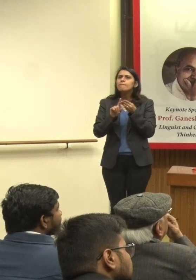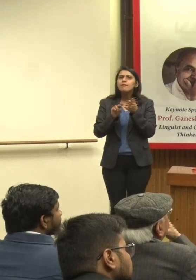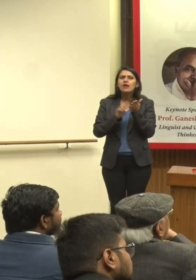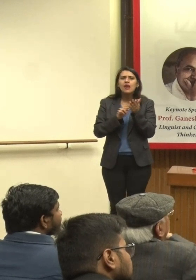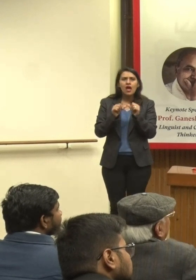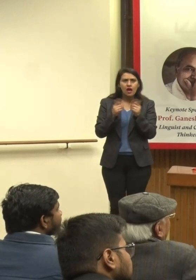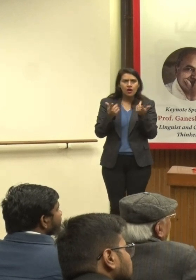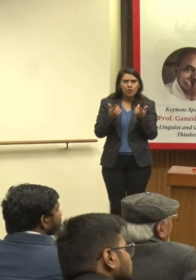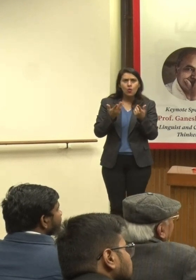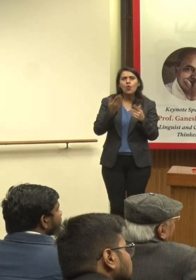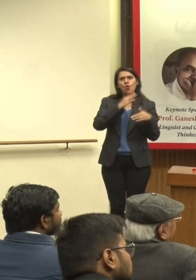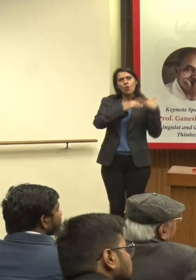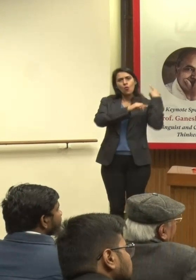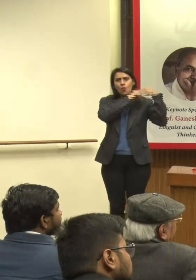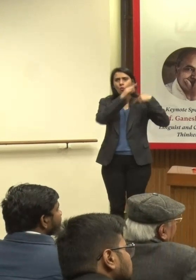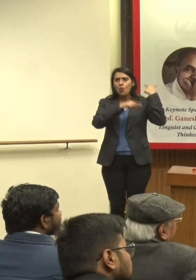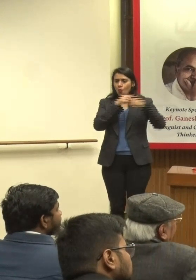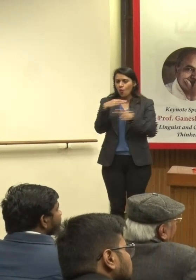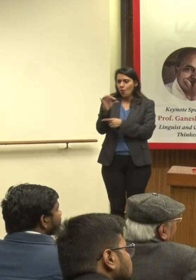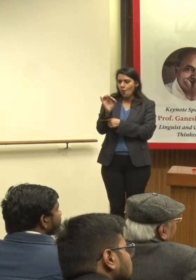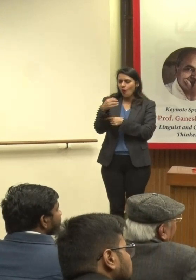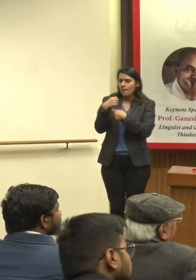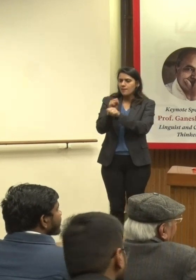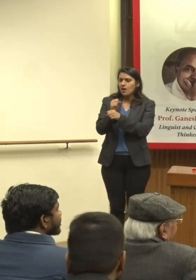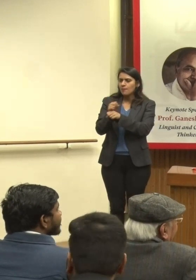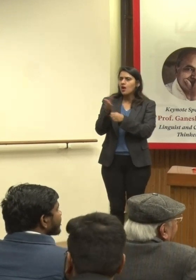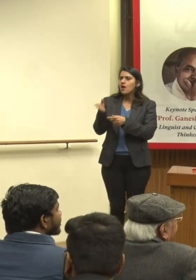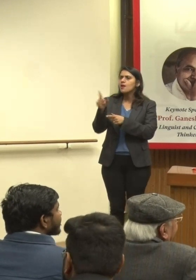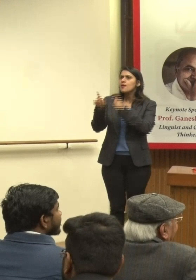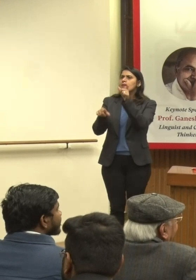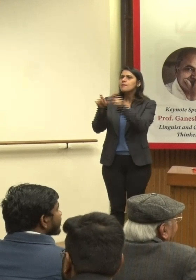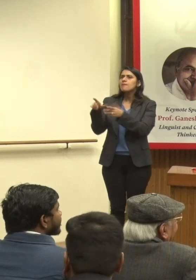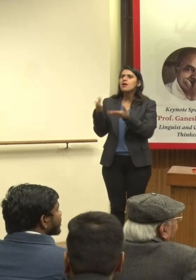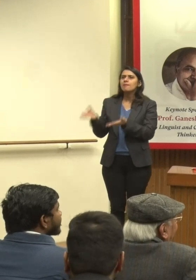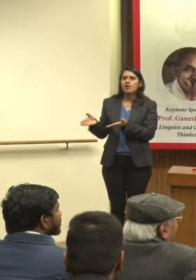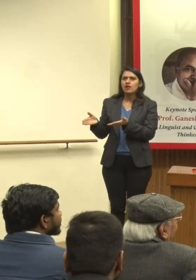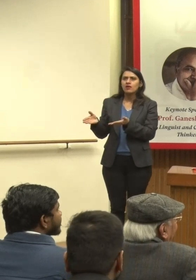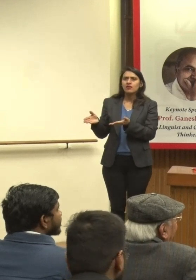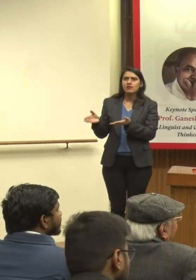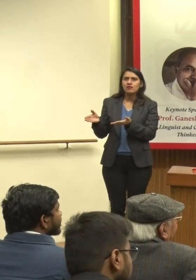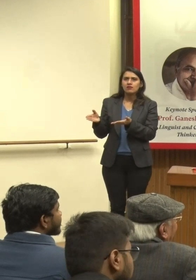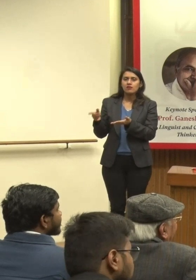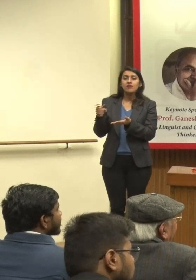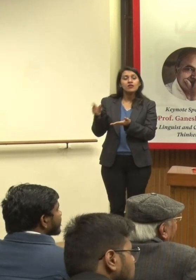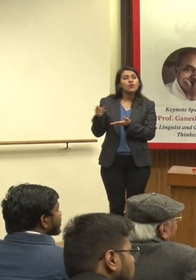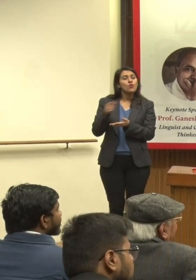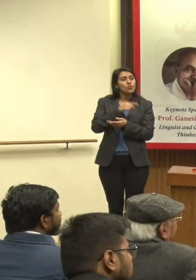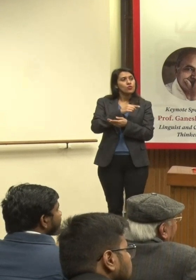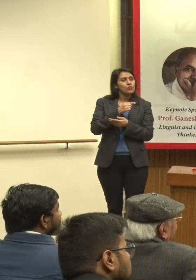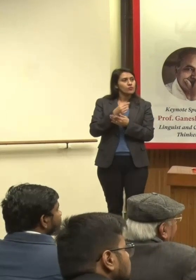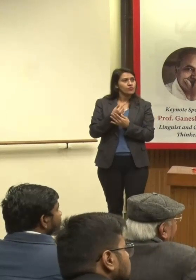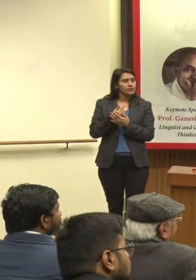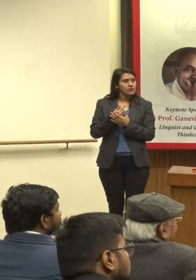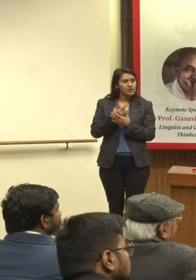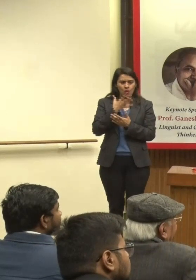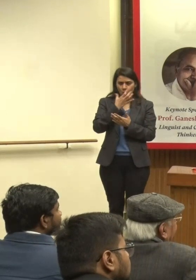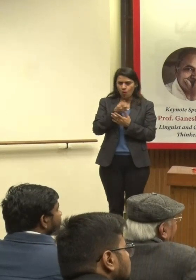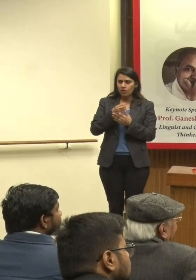the traditional coin makers. The British wanted to take over the function of making